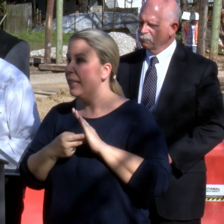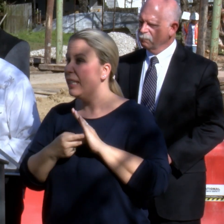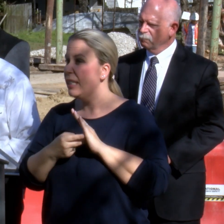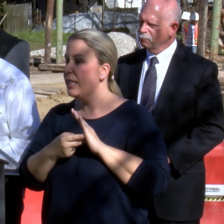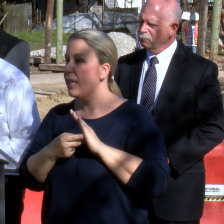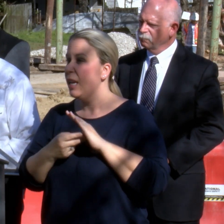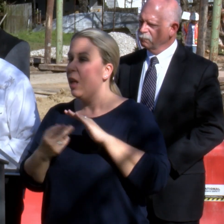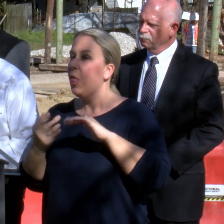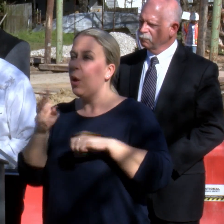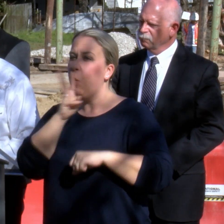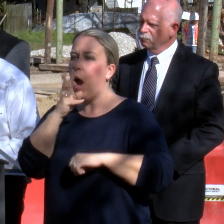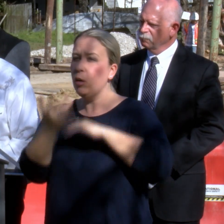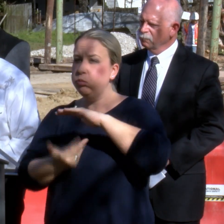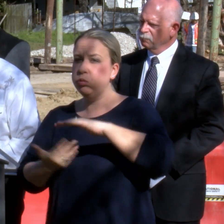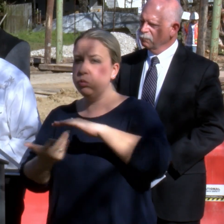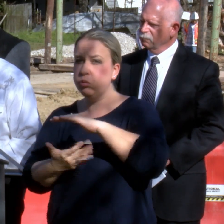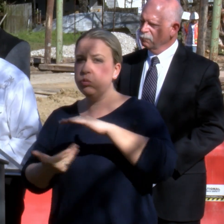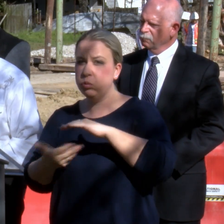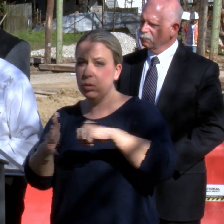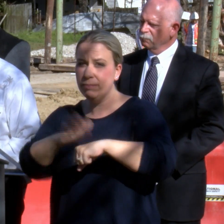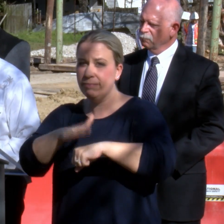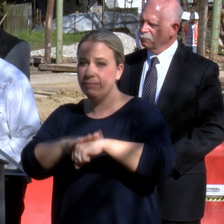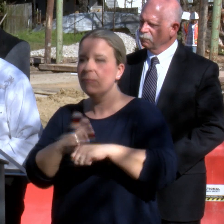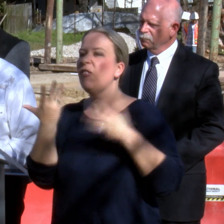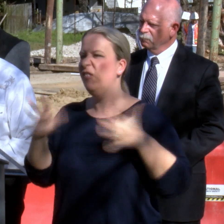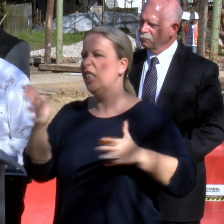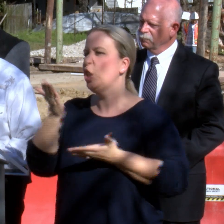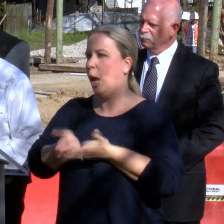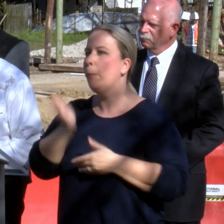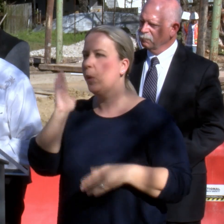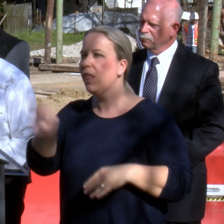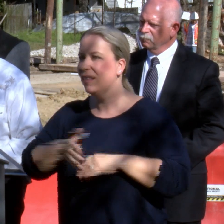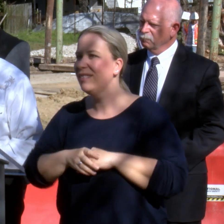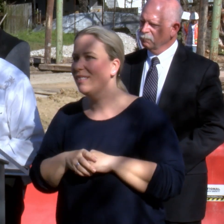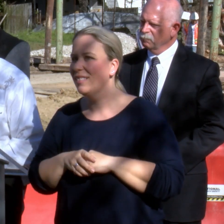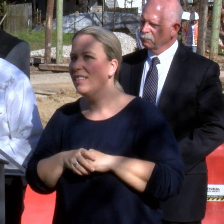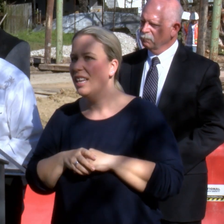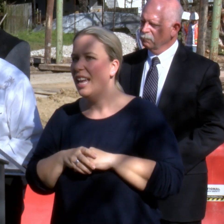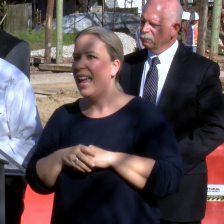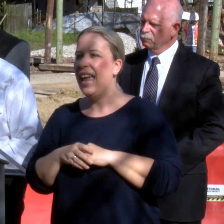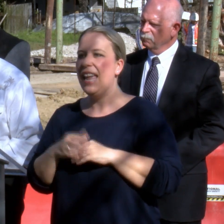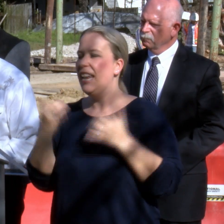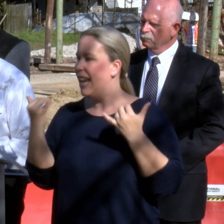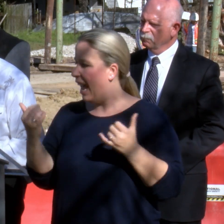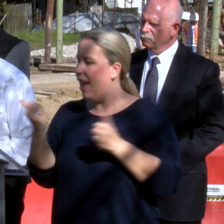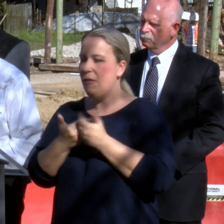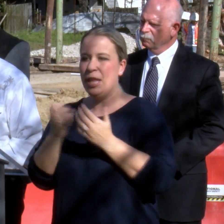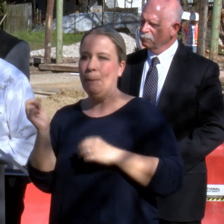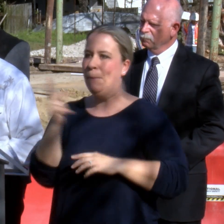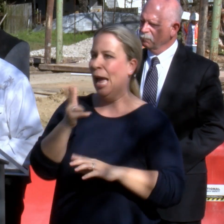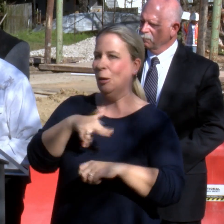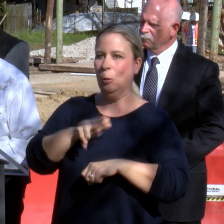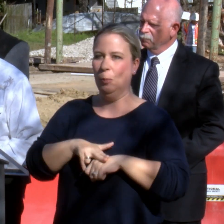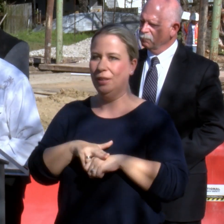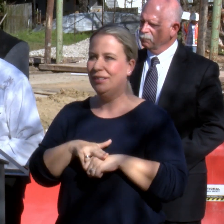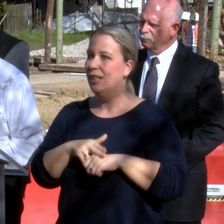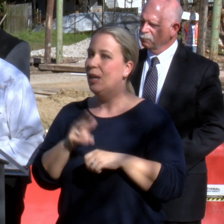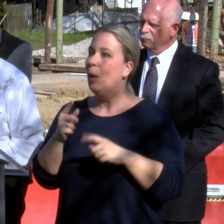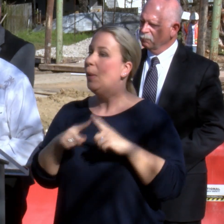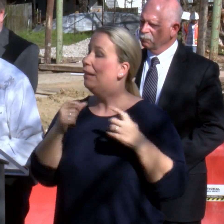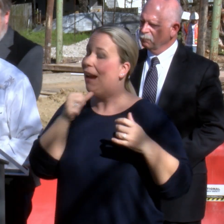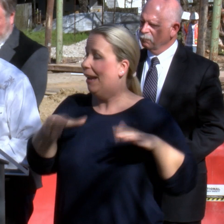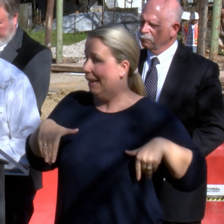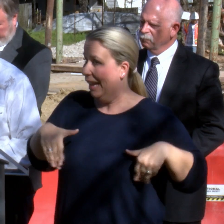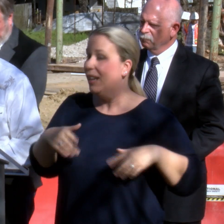the boiling water notice will be lifted, and we can go back to normal operations. Until